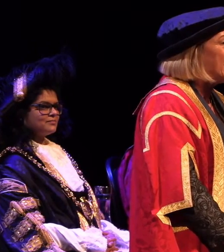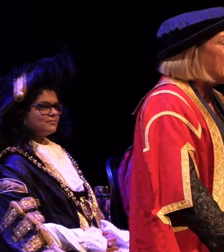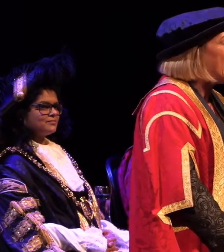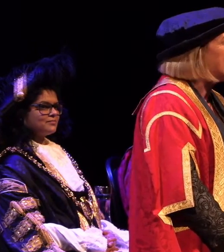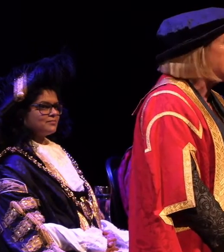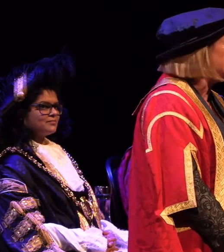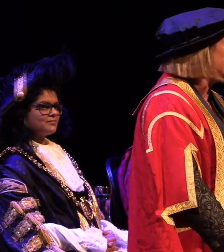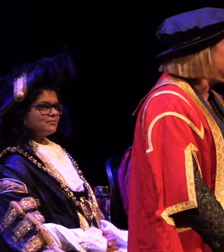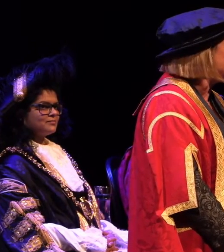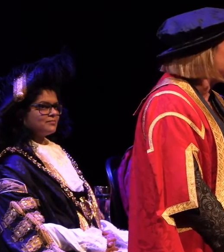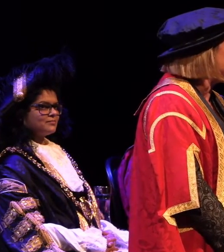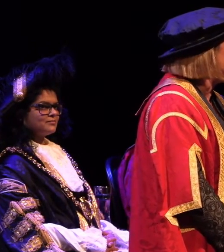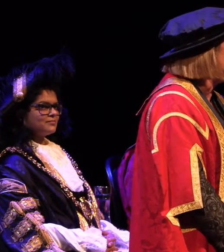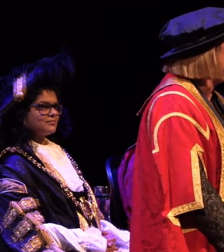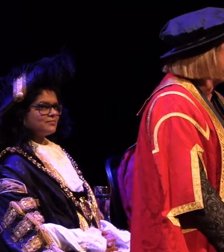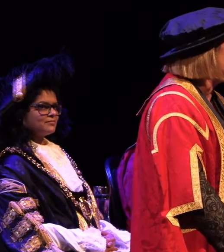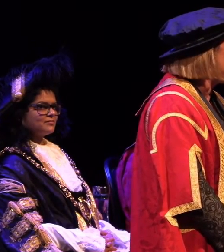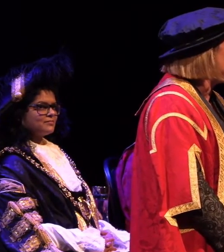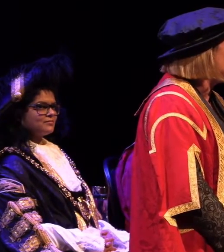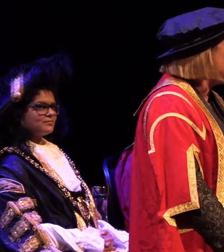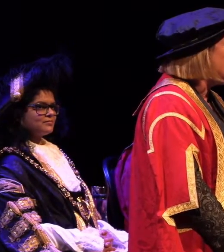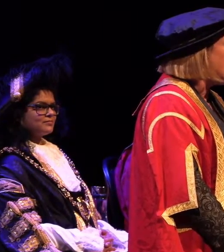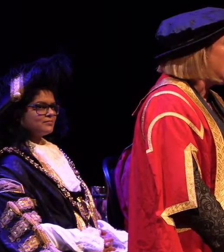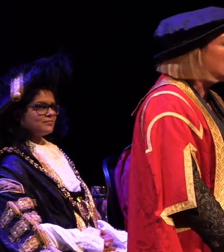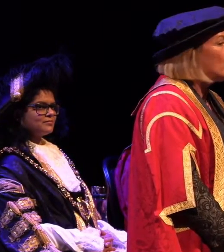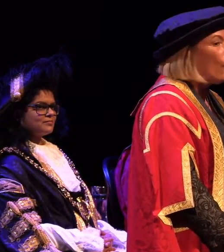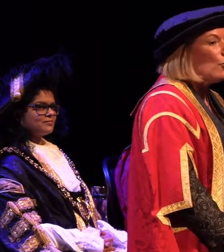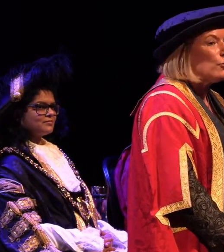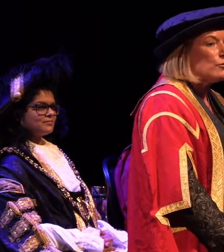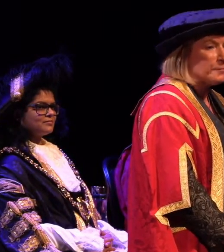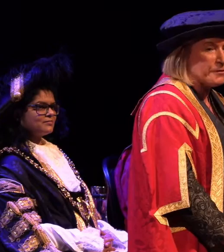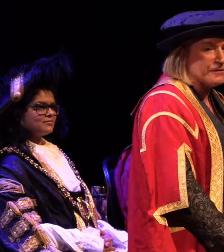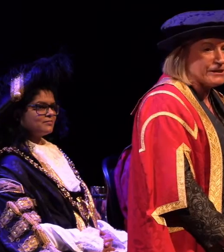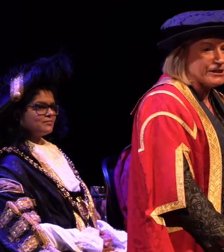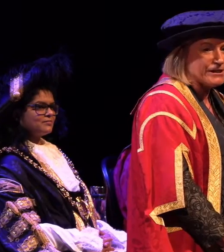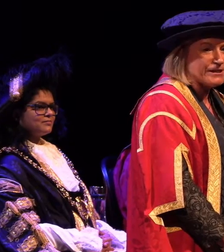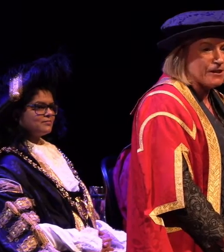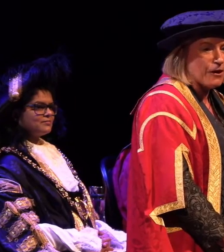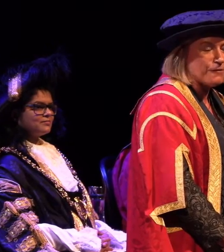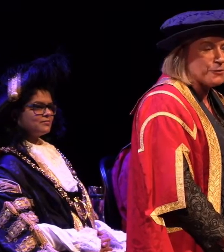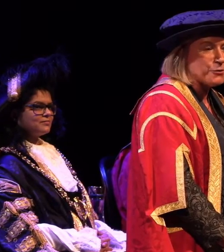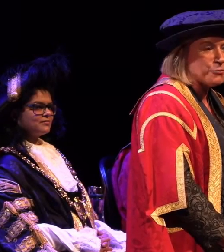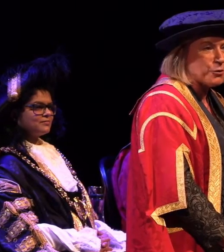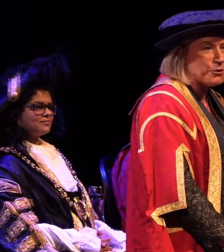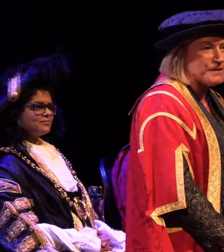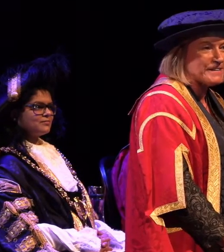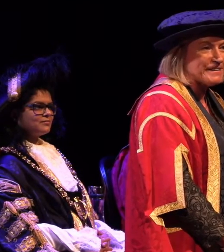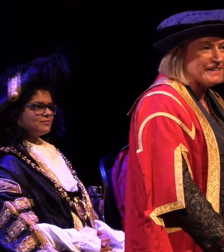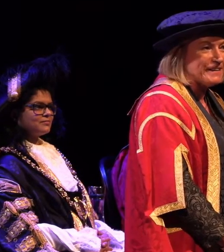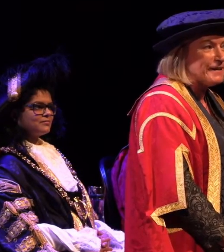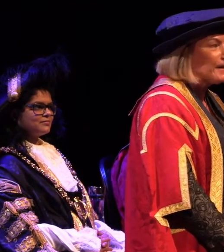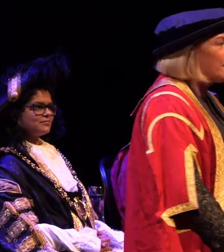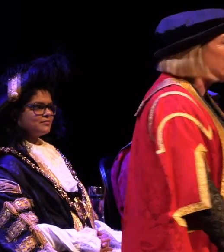awards as indicated in the programme and to all the privileges of those